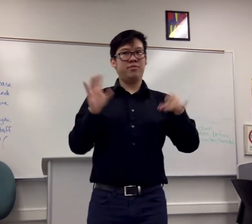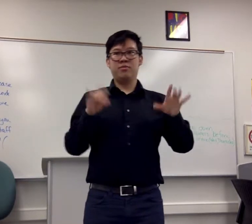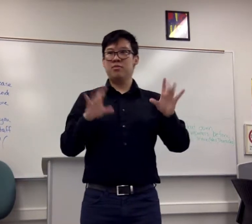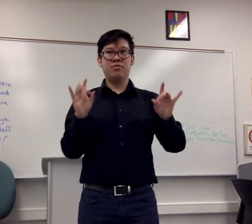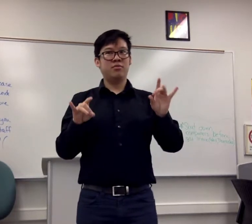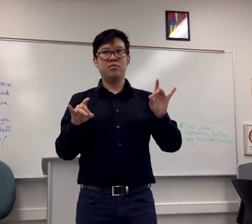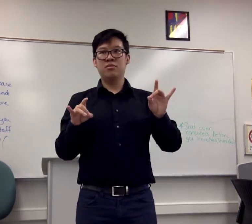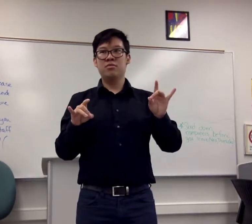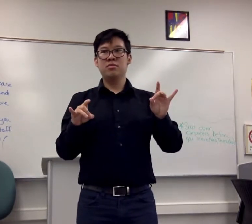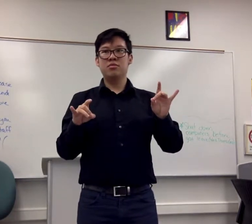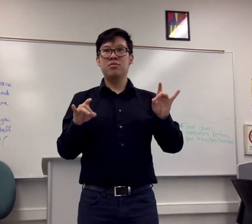and do your class.